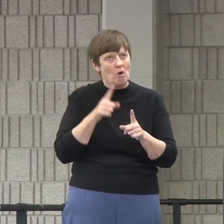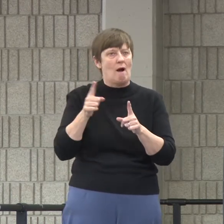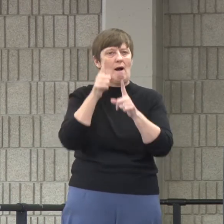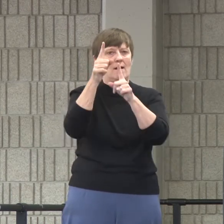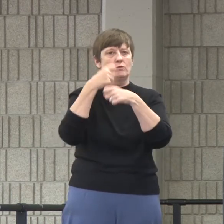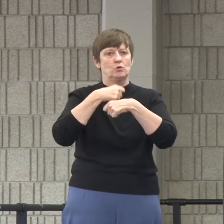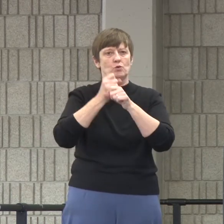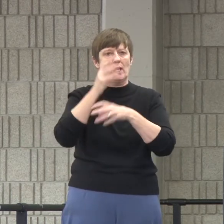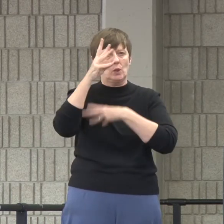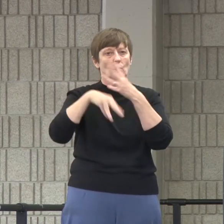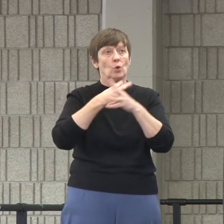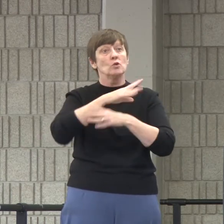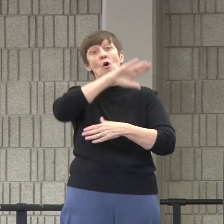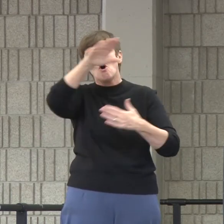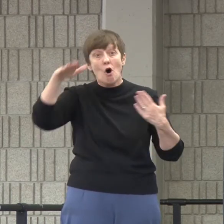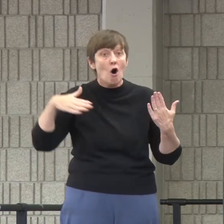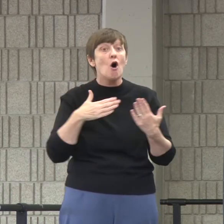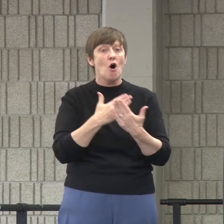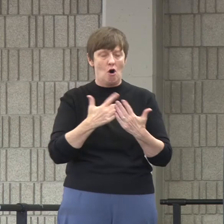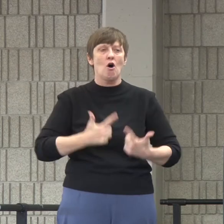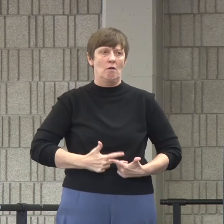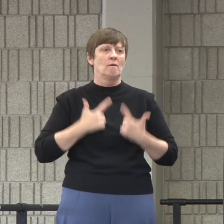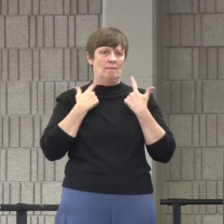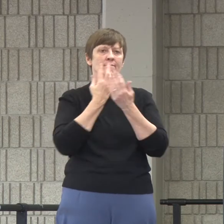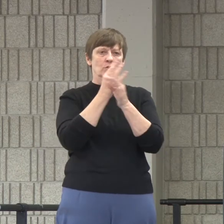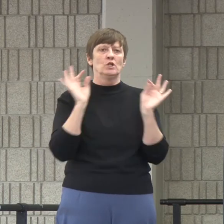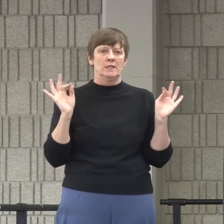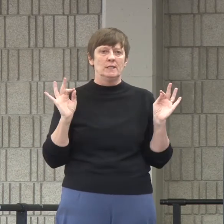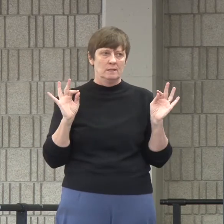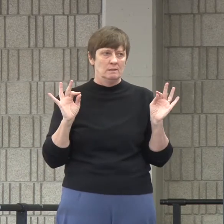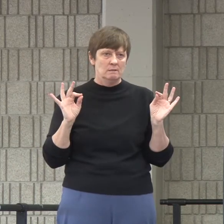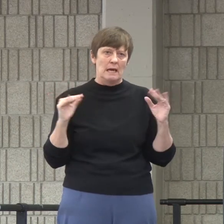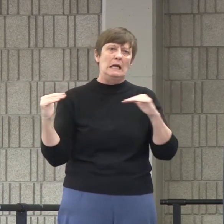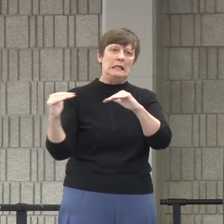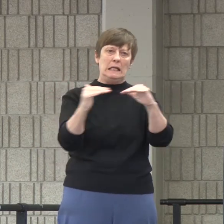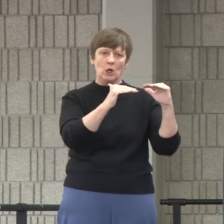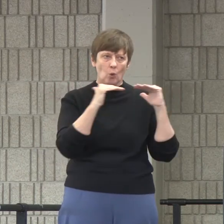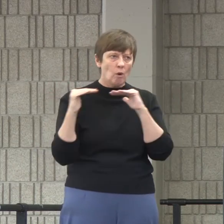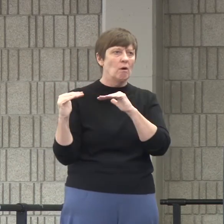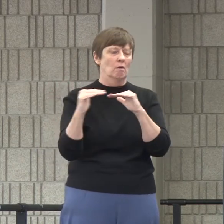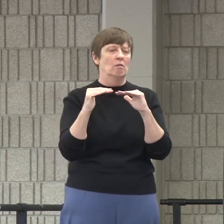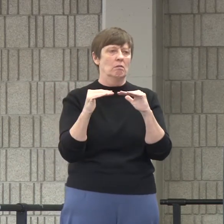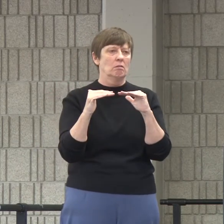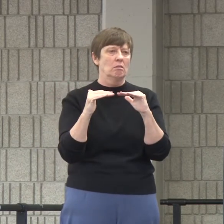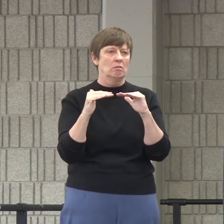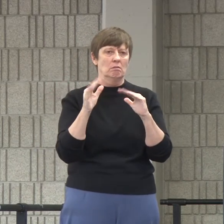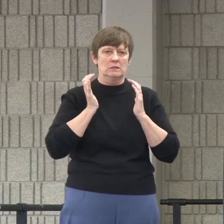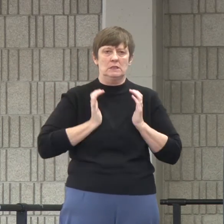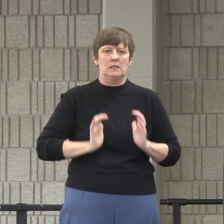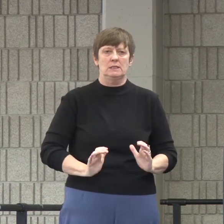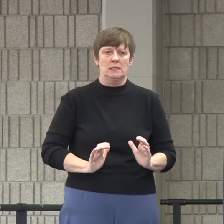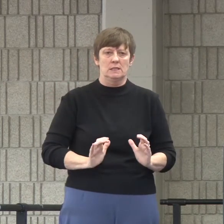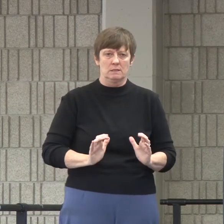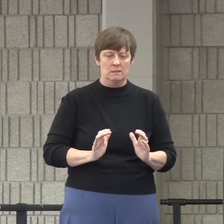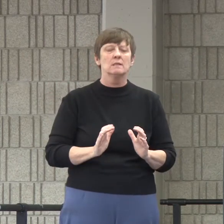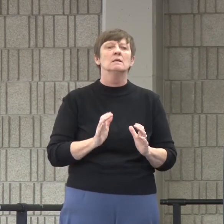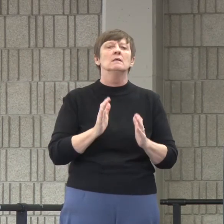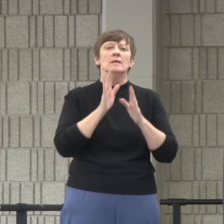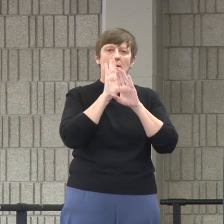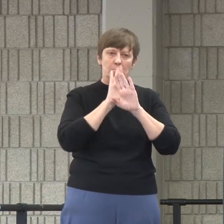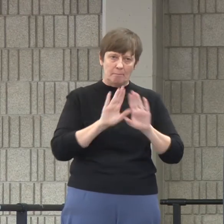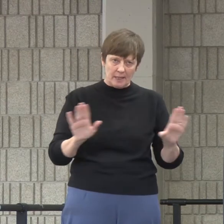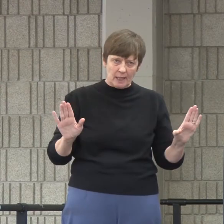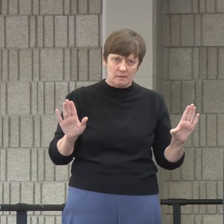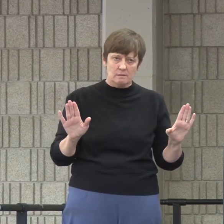world in which all can live free and equal as free and equal citizens in peace